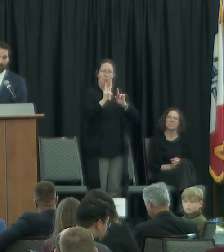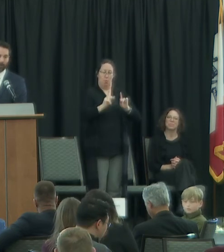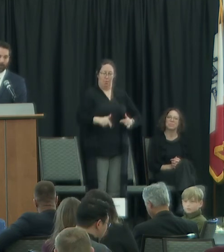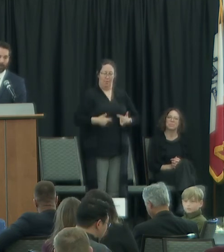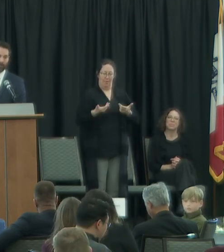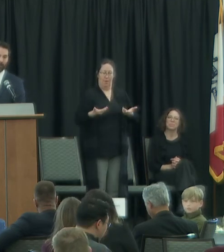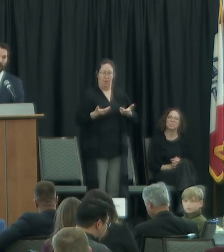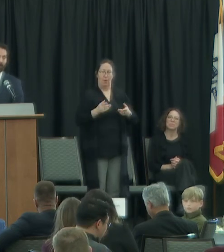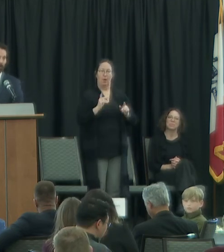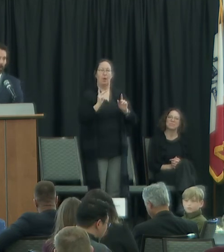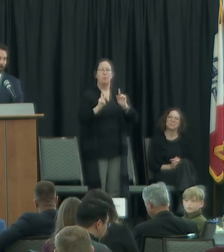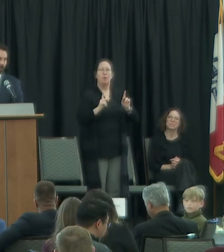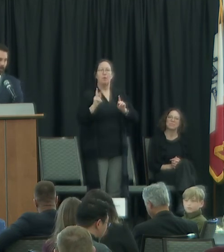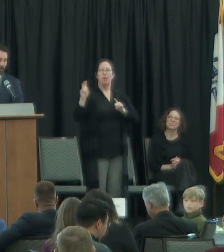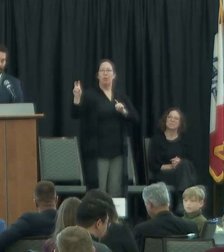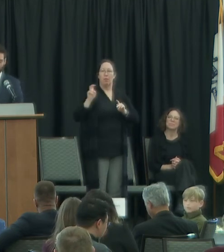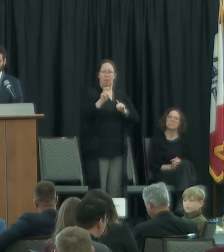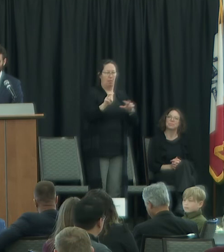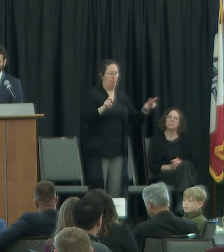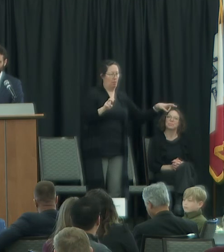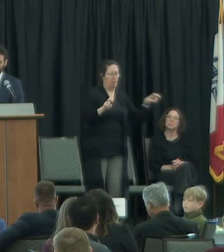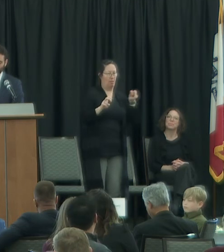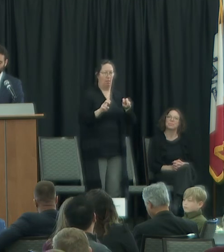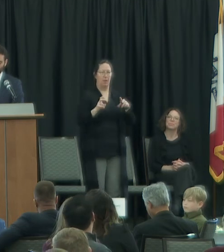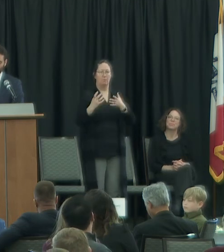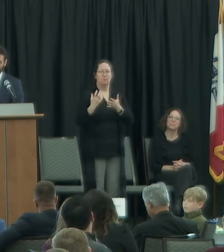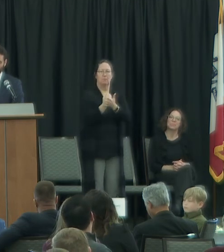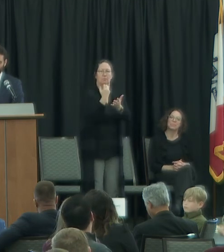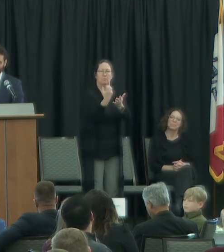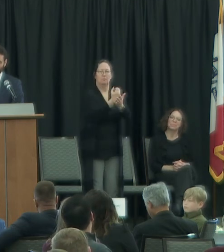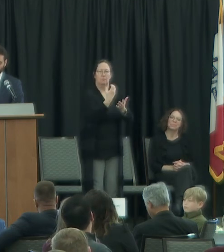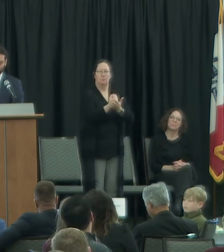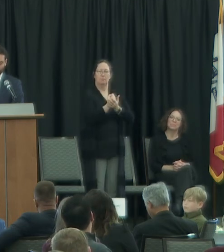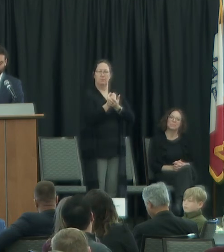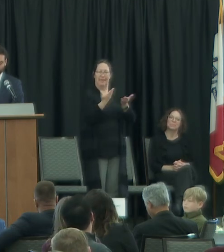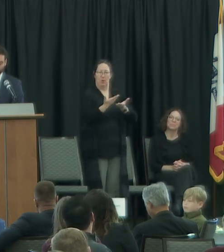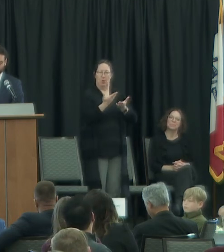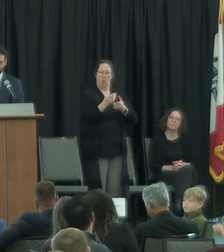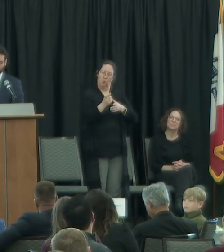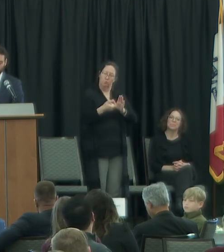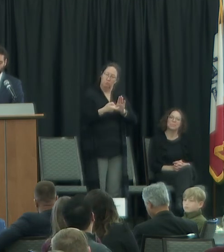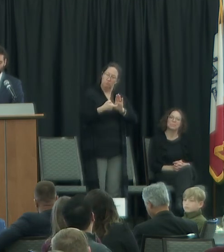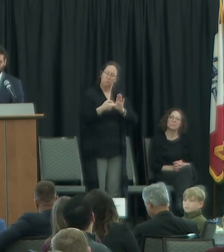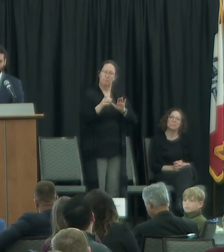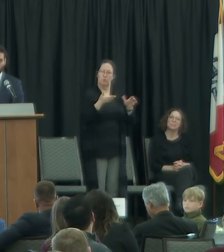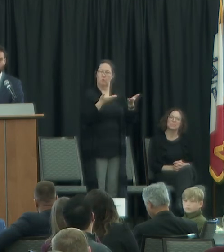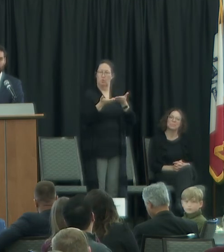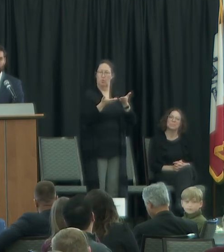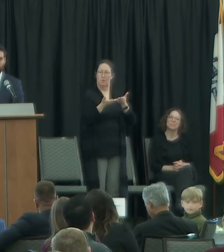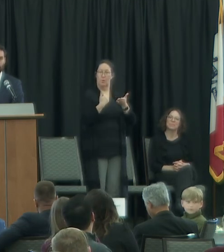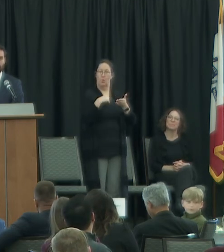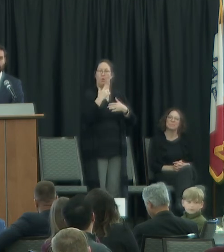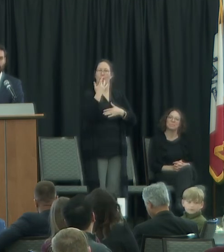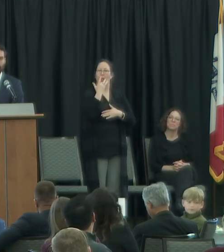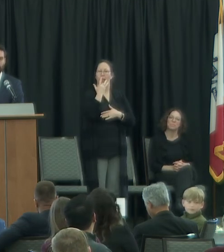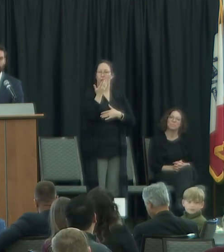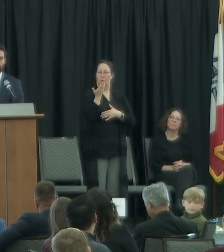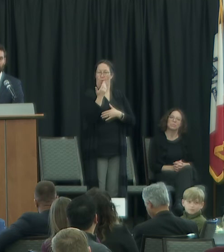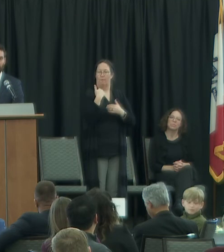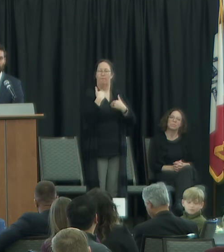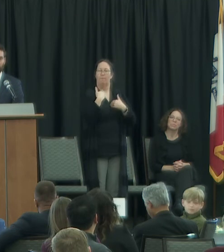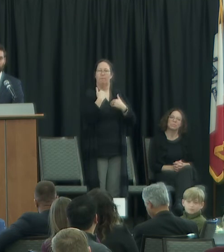but people come from elsewhere to utilize these very necessary services. We're lucky in this region to